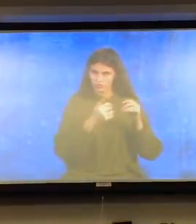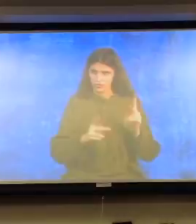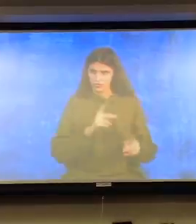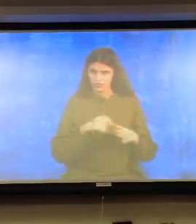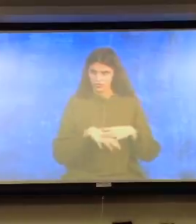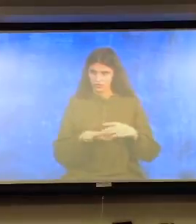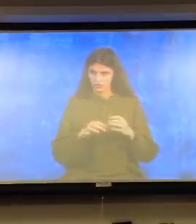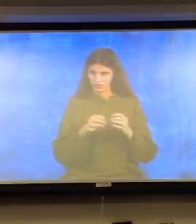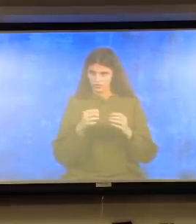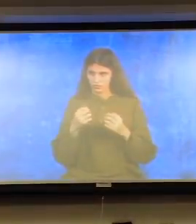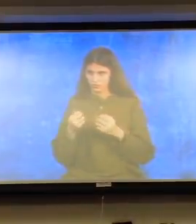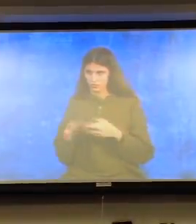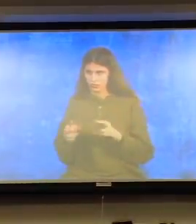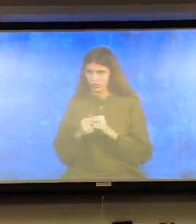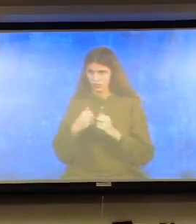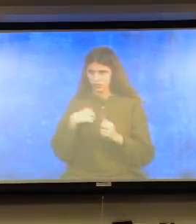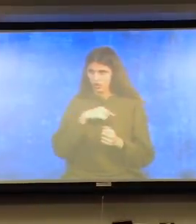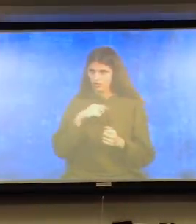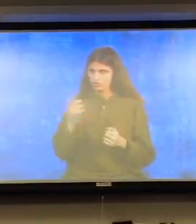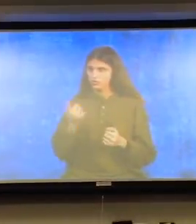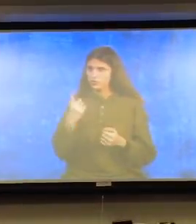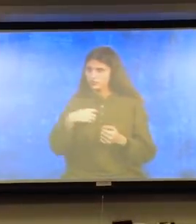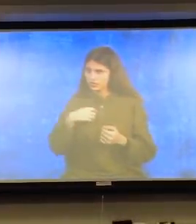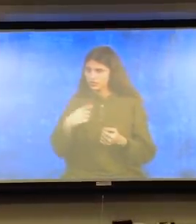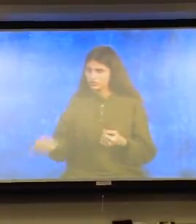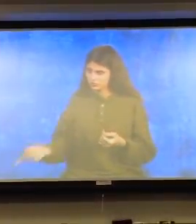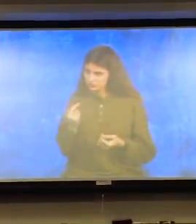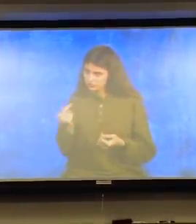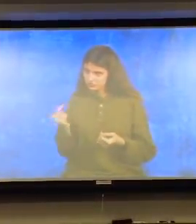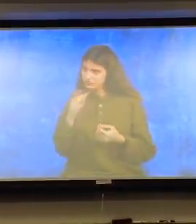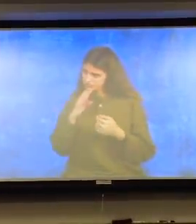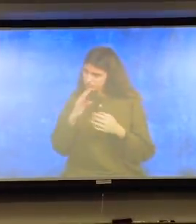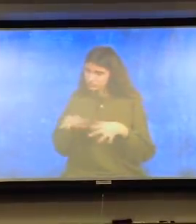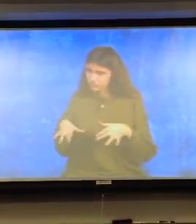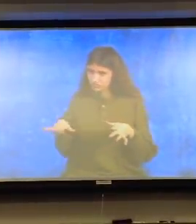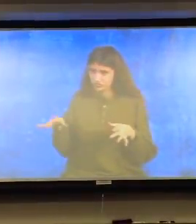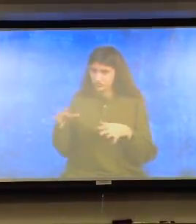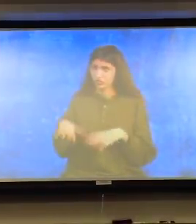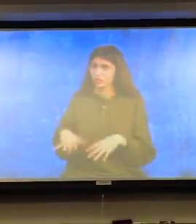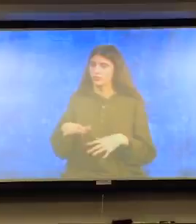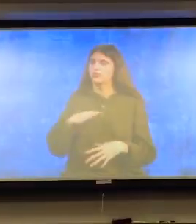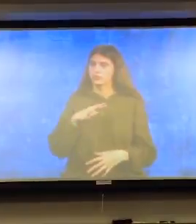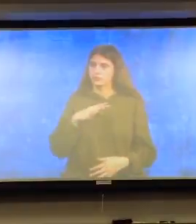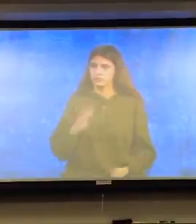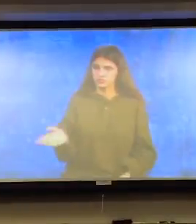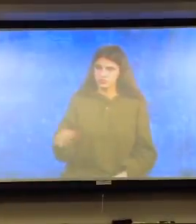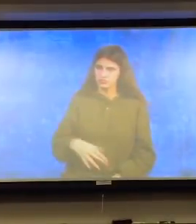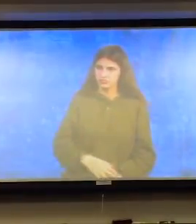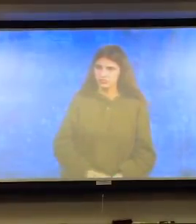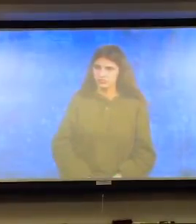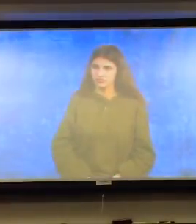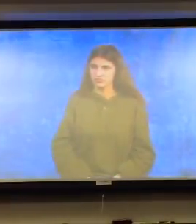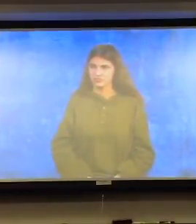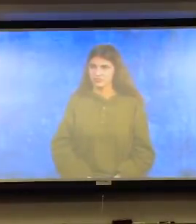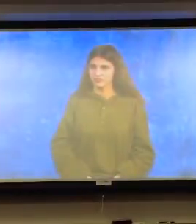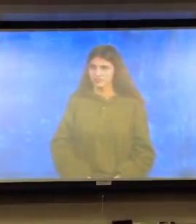person, not with other people around, just the two of us, and have a real heart-to-heart to help them calm